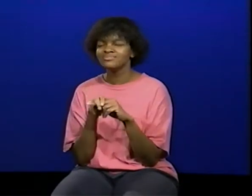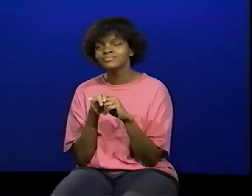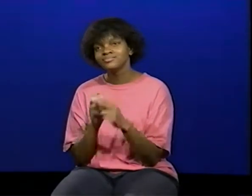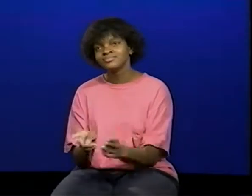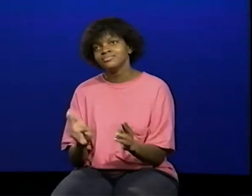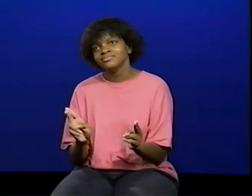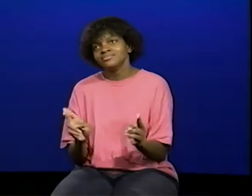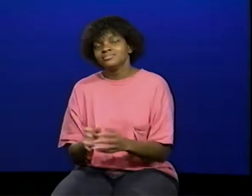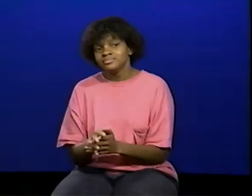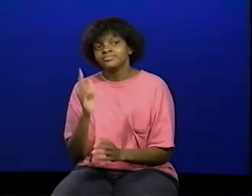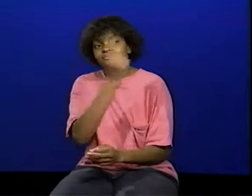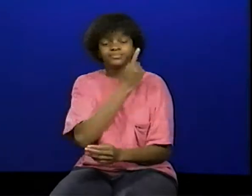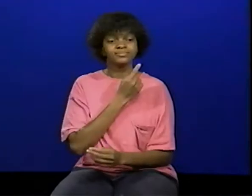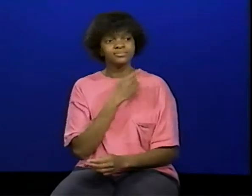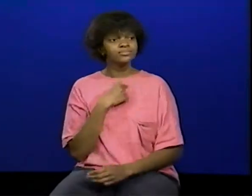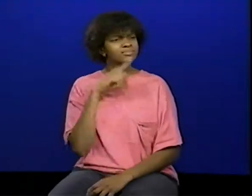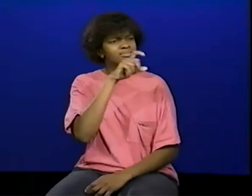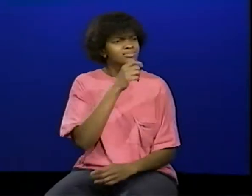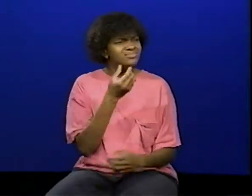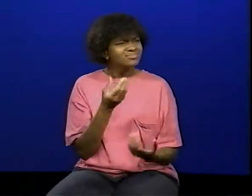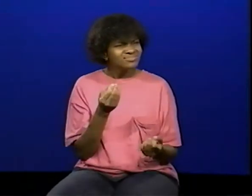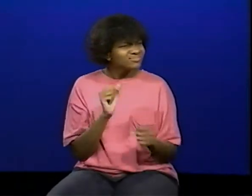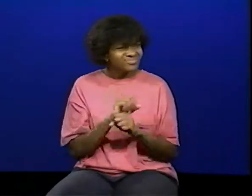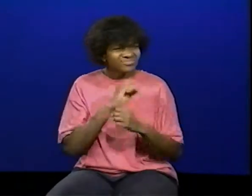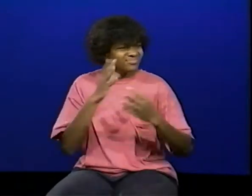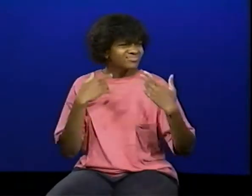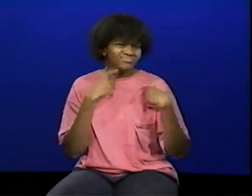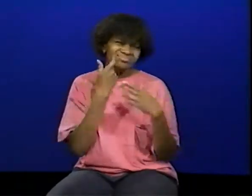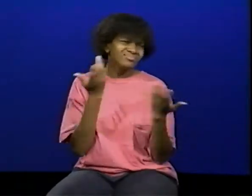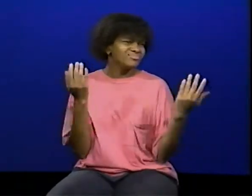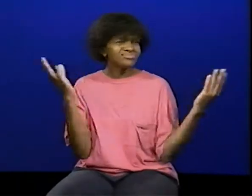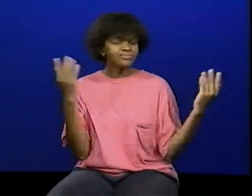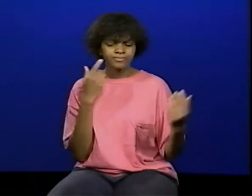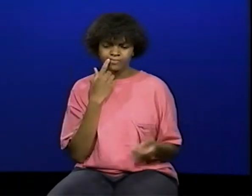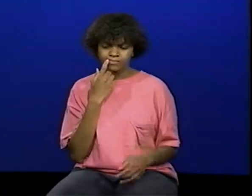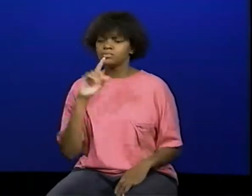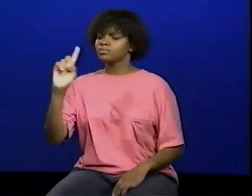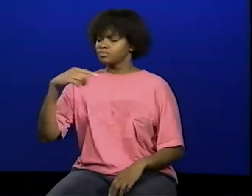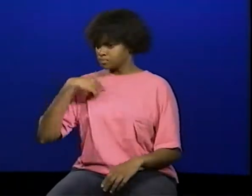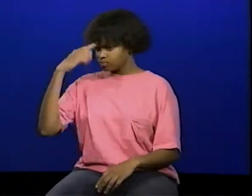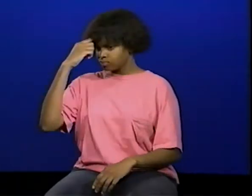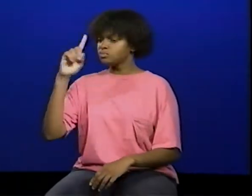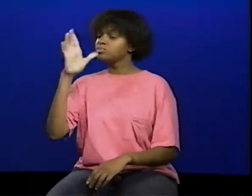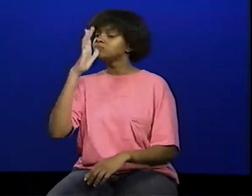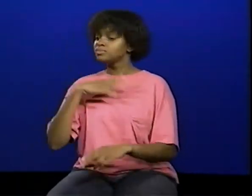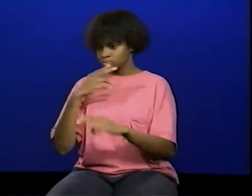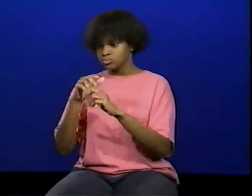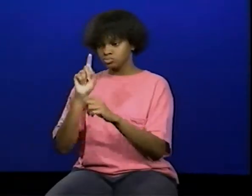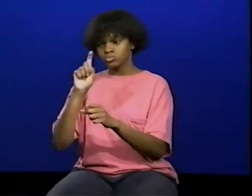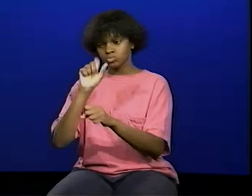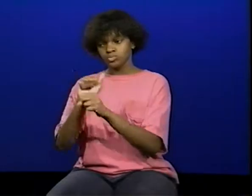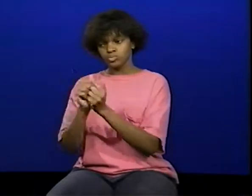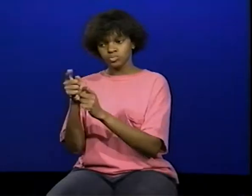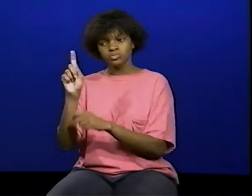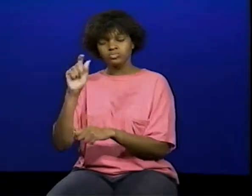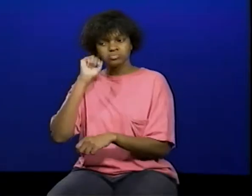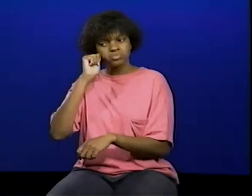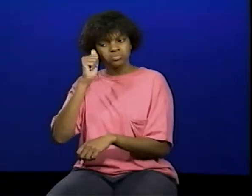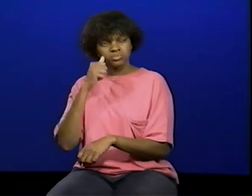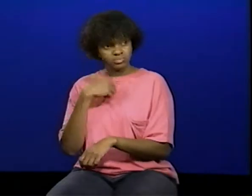some more. So a couple of hours passed, and my supervisor came in and asked me if I